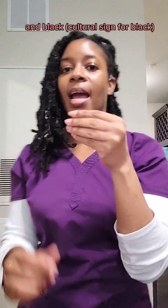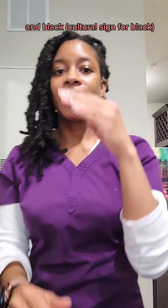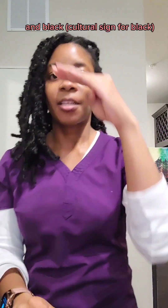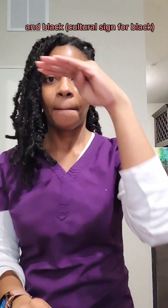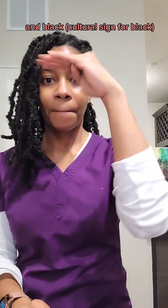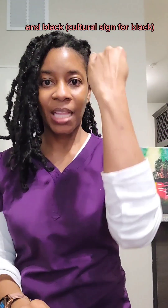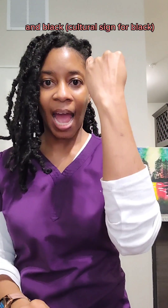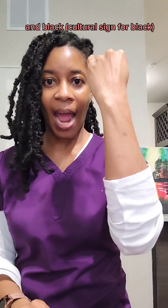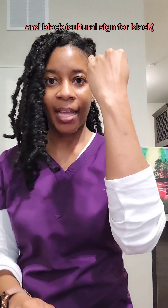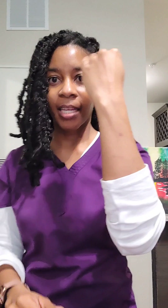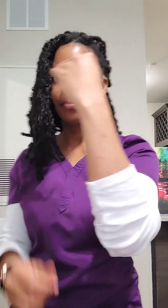and black.